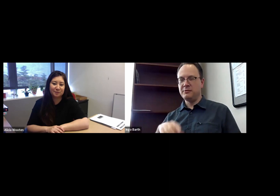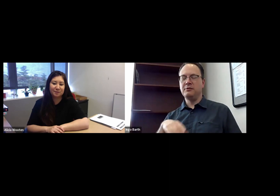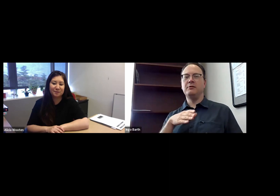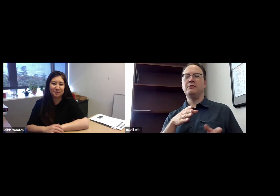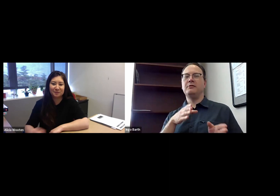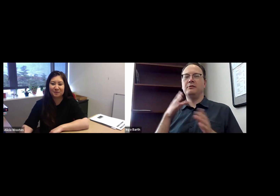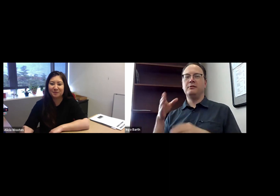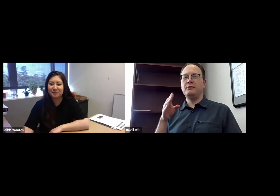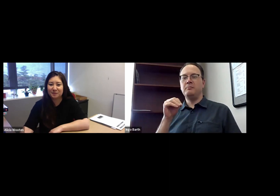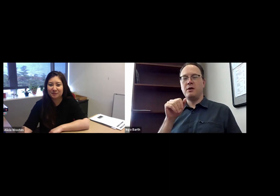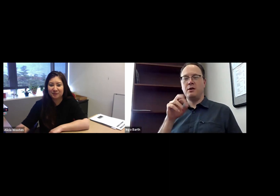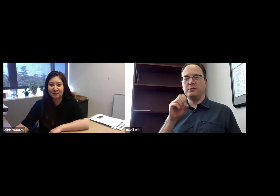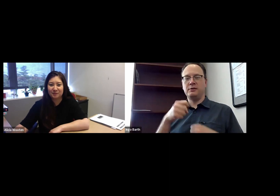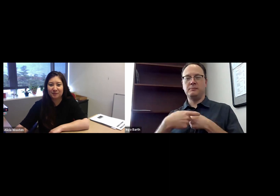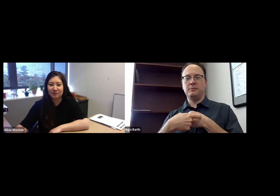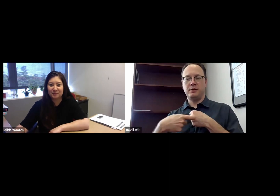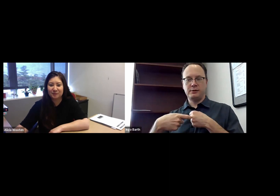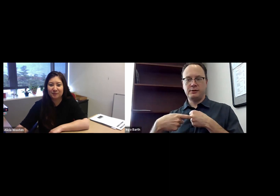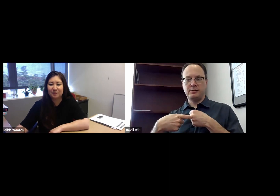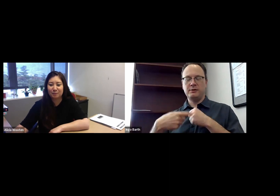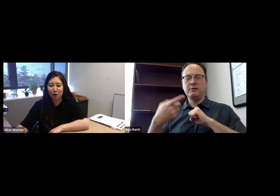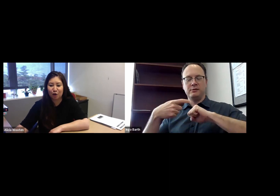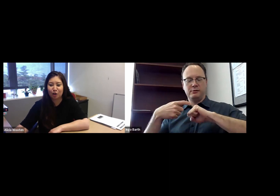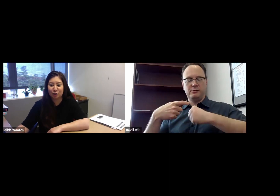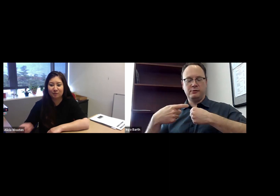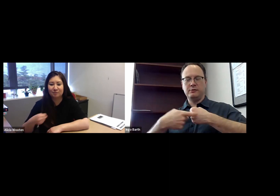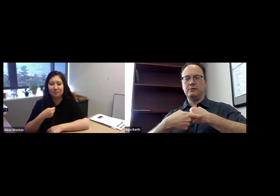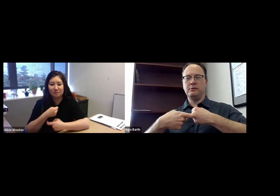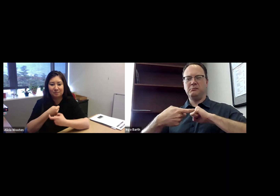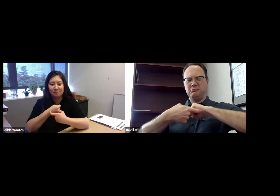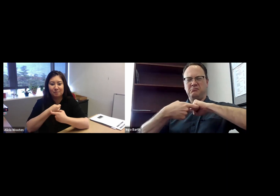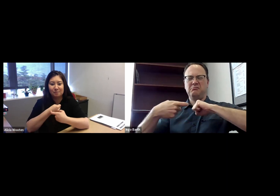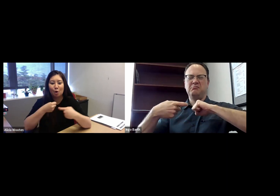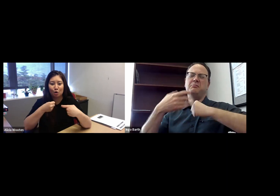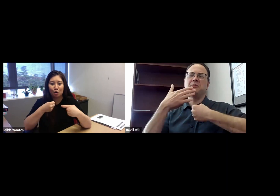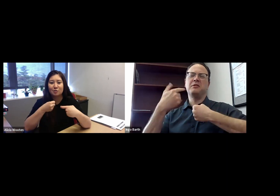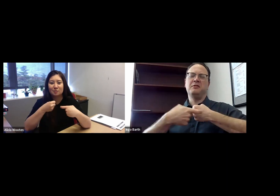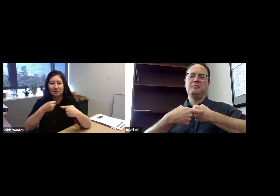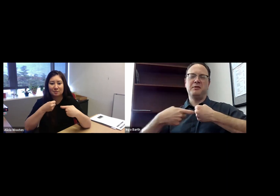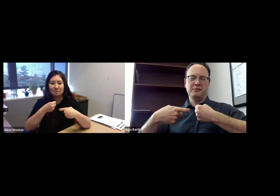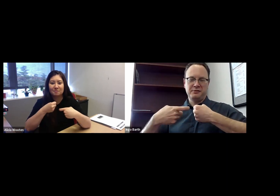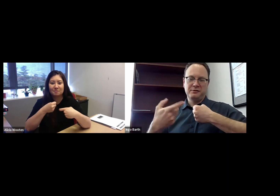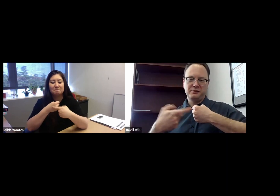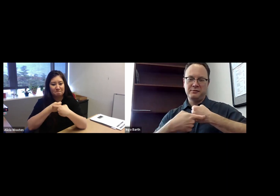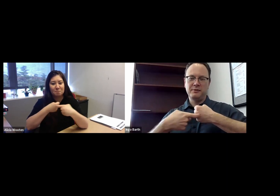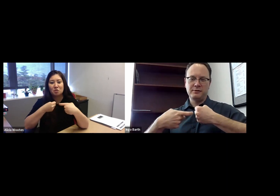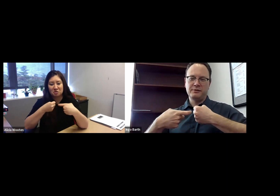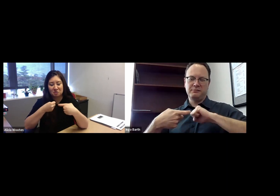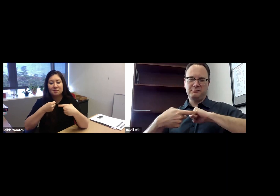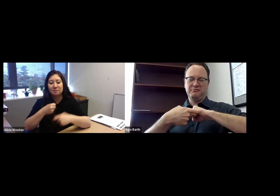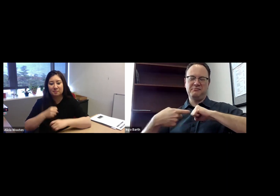have the hand shape of a fist. And then the exception is